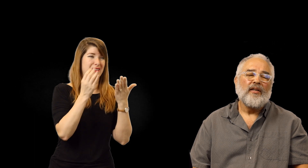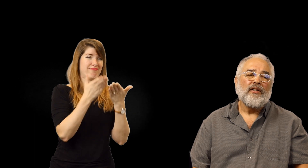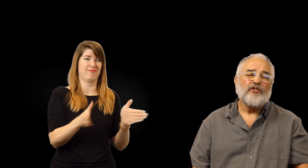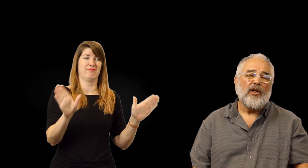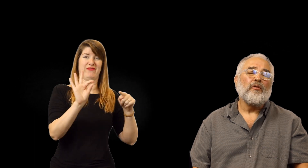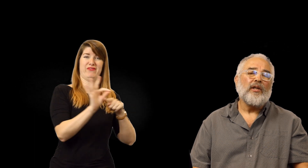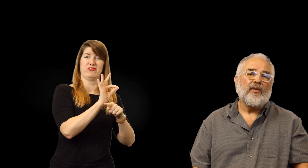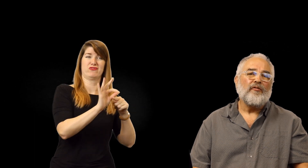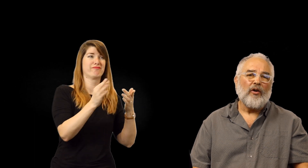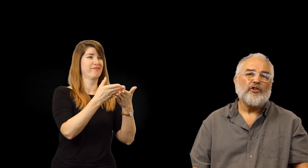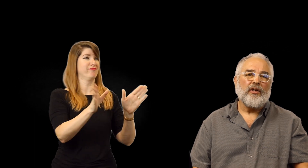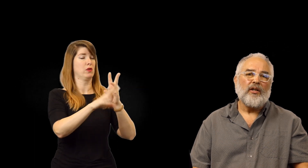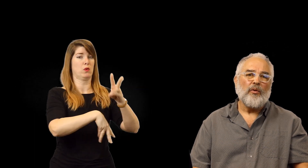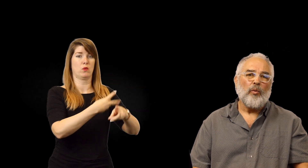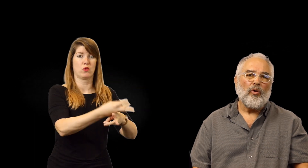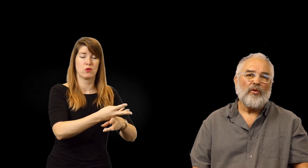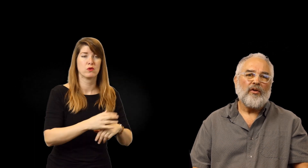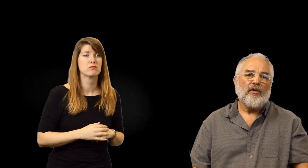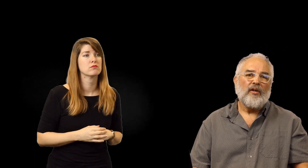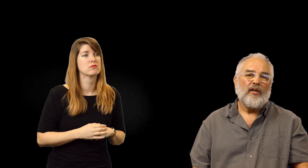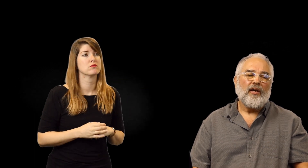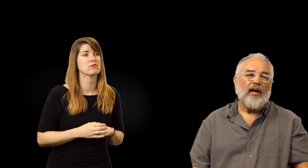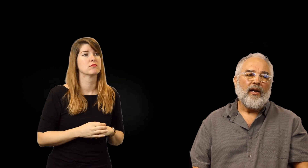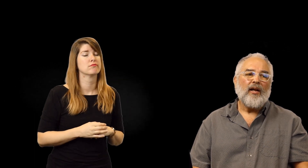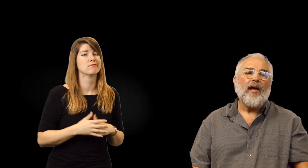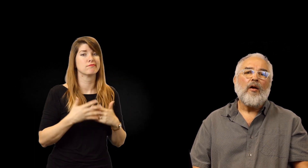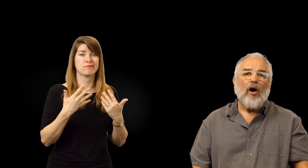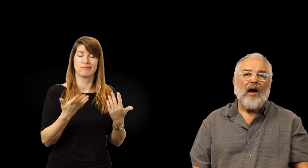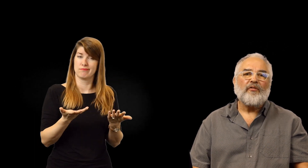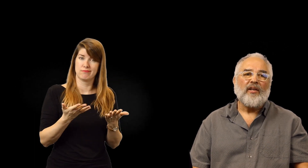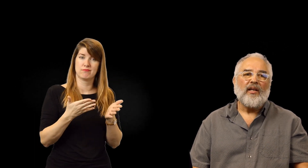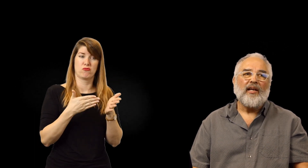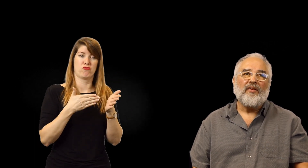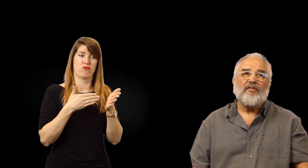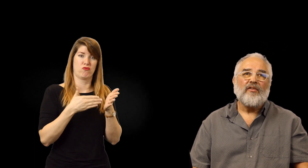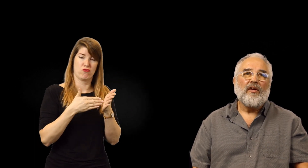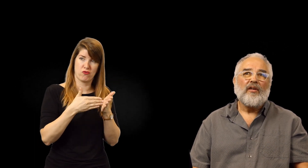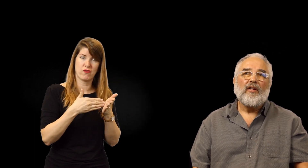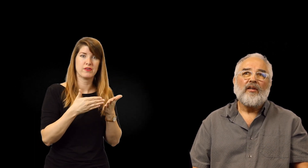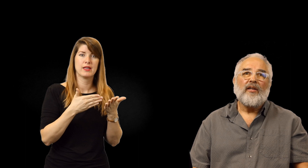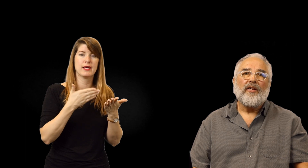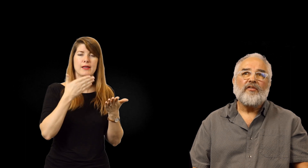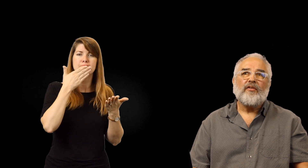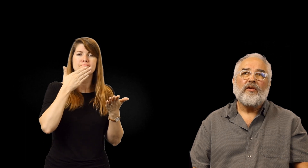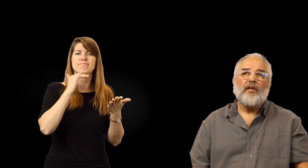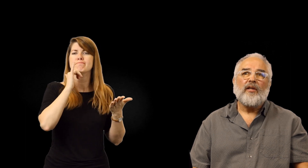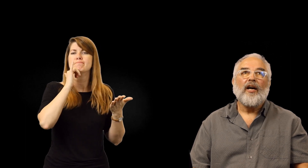solving, generally in functioning in the world. And often it's